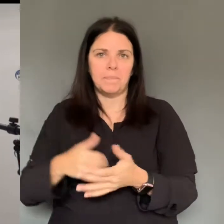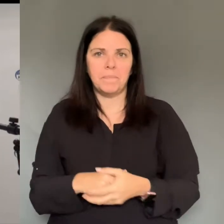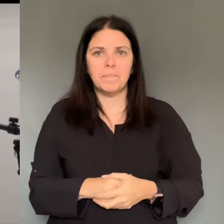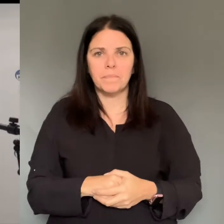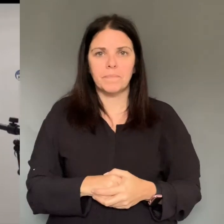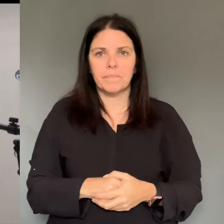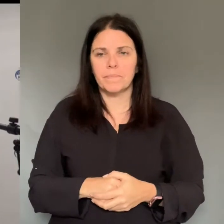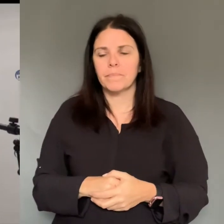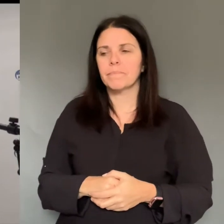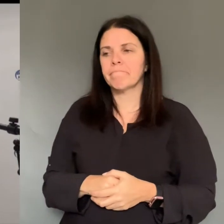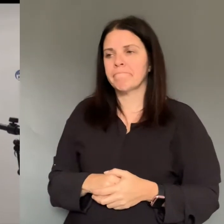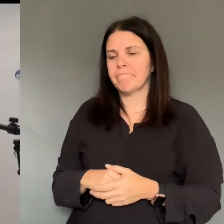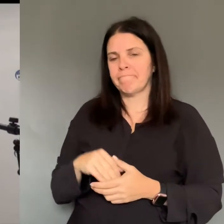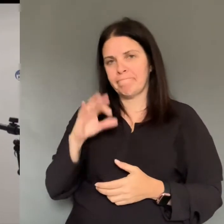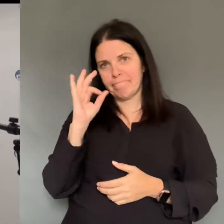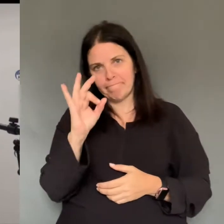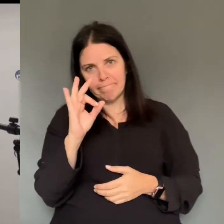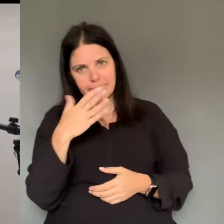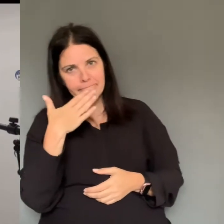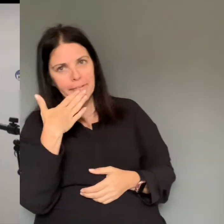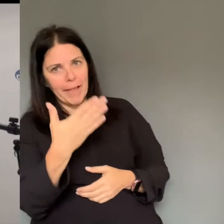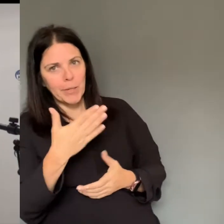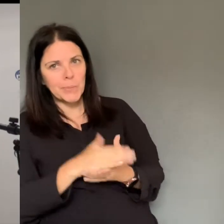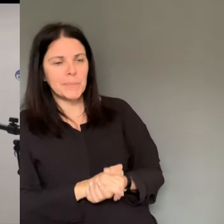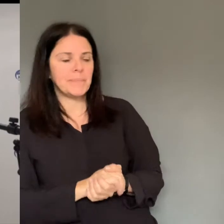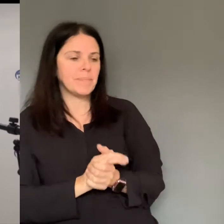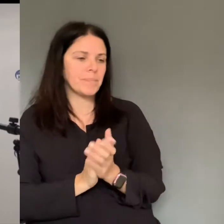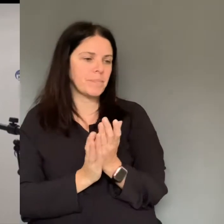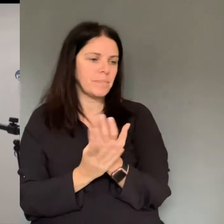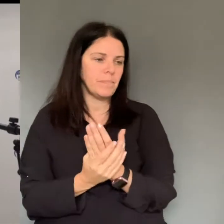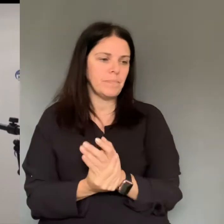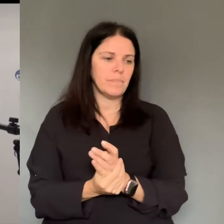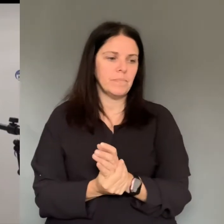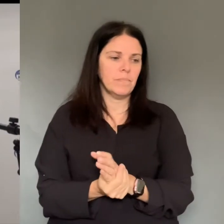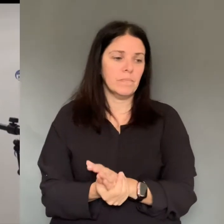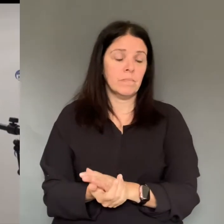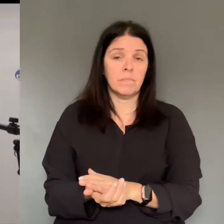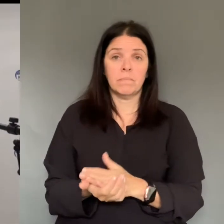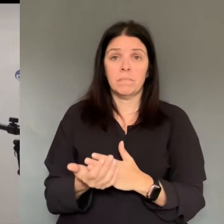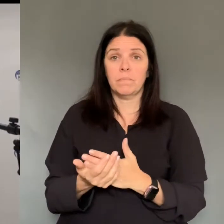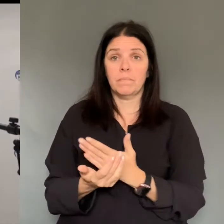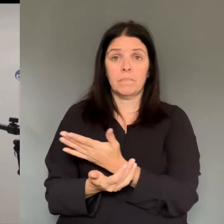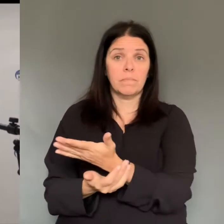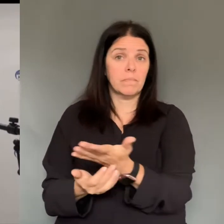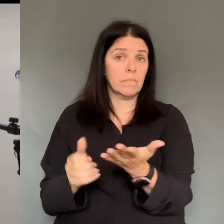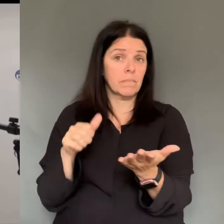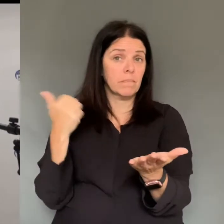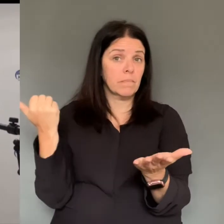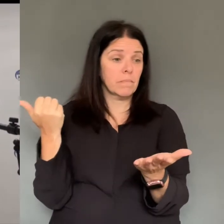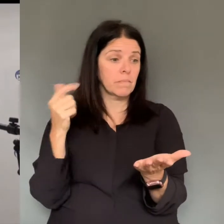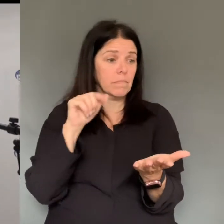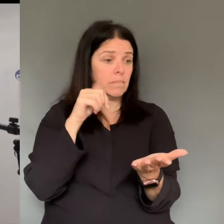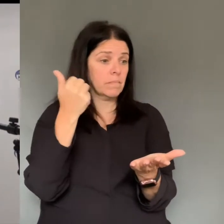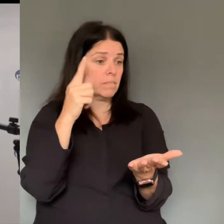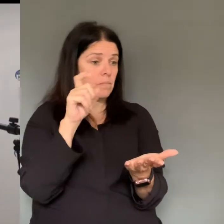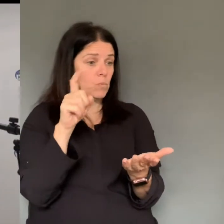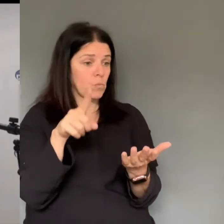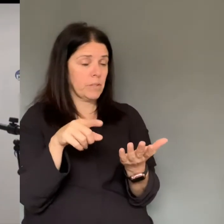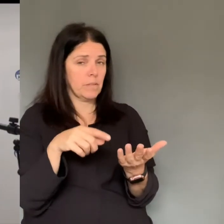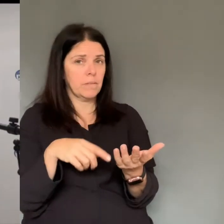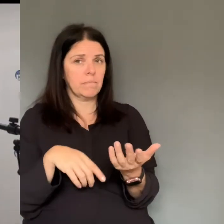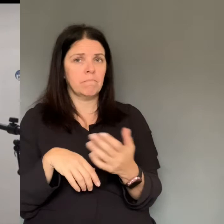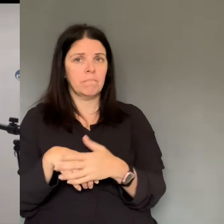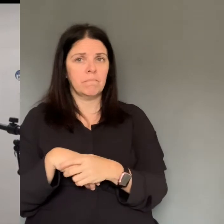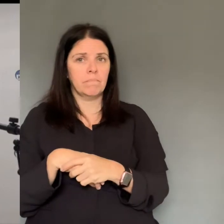well? Well, I think that's better for the community and also better for their family as well.